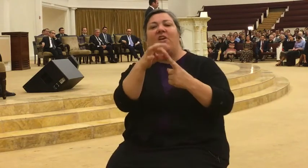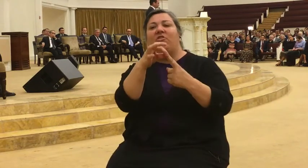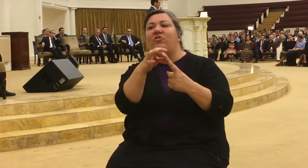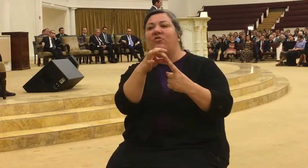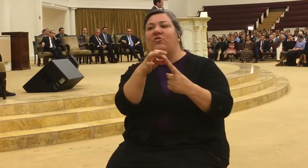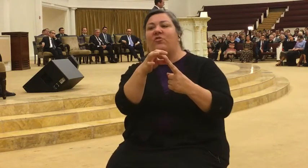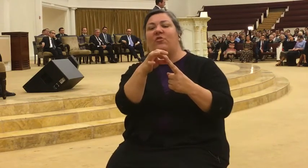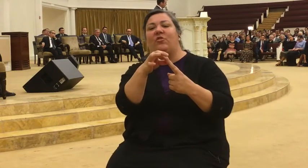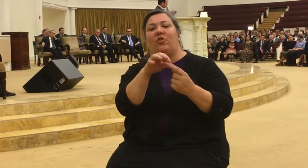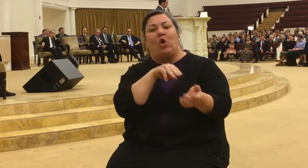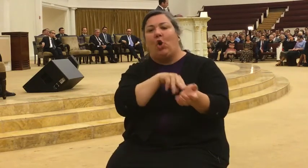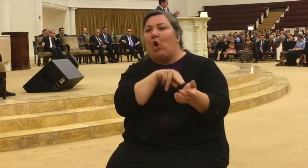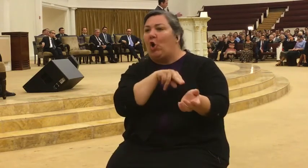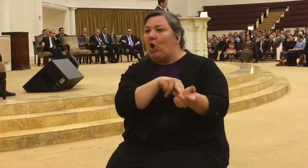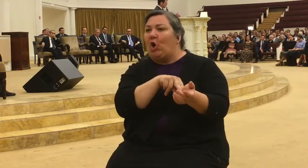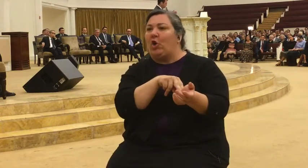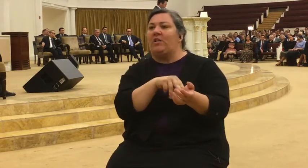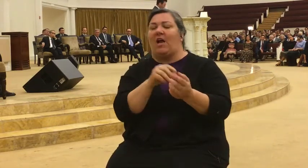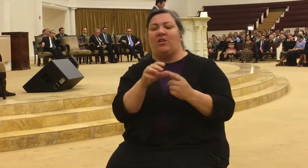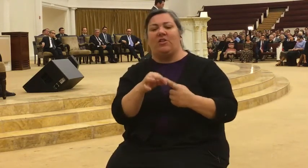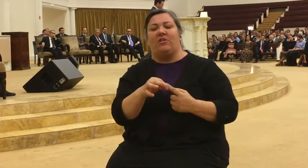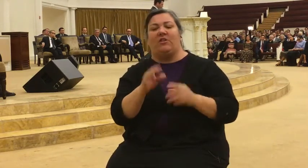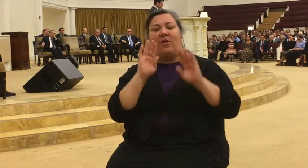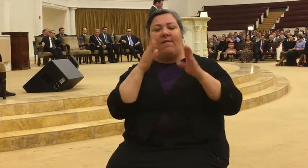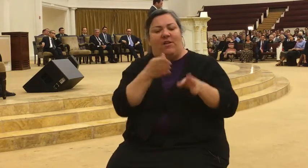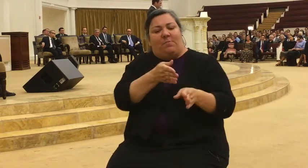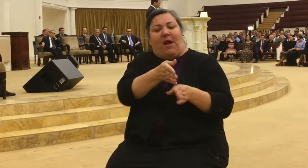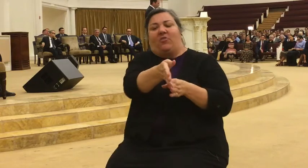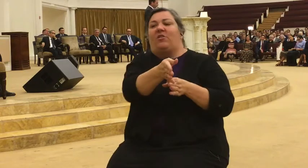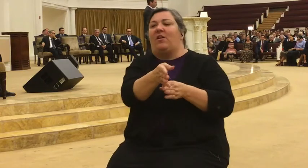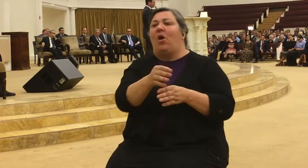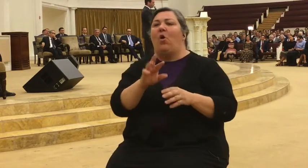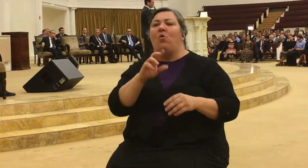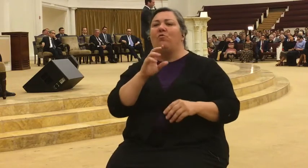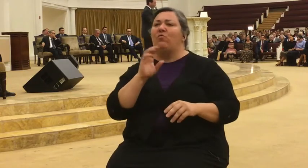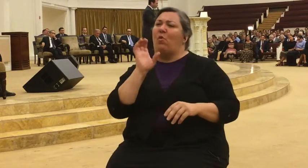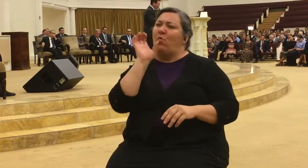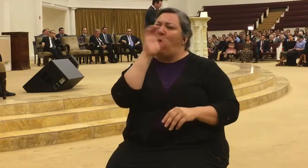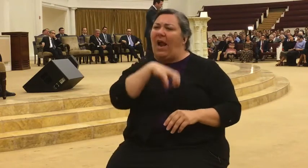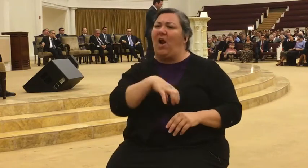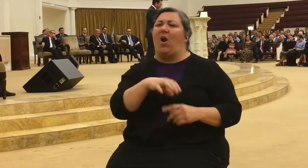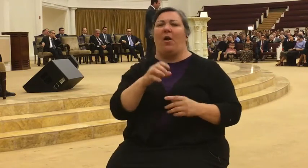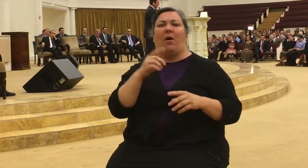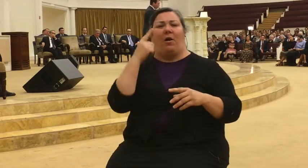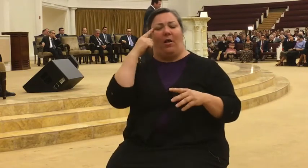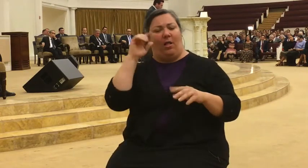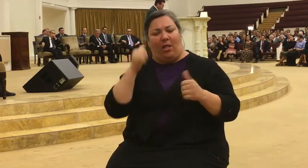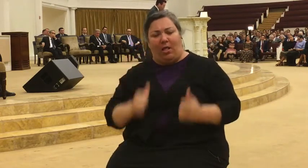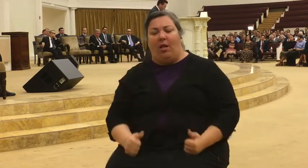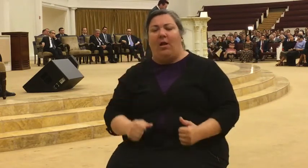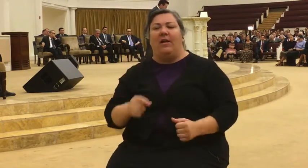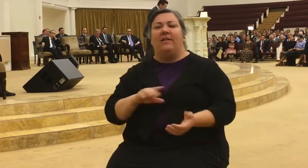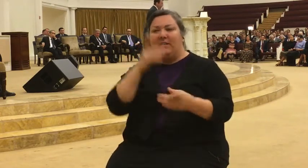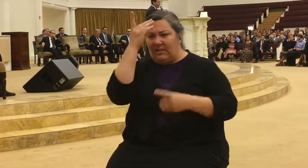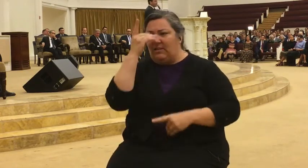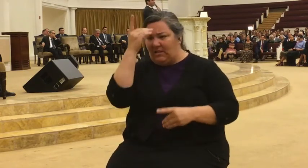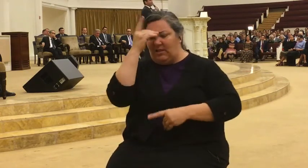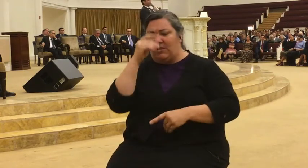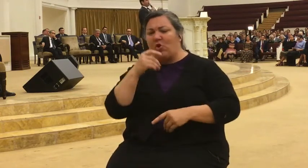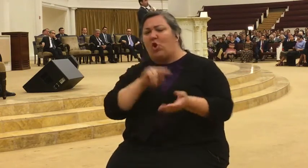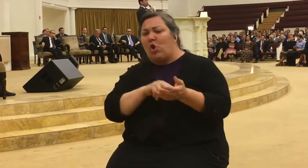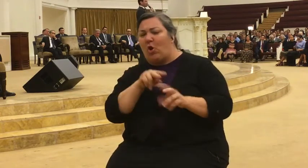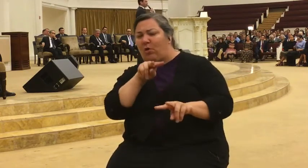who specialized in rare degenerative muscle diseases. Verna Walt spent every day with him and watched him closely. And